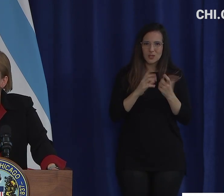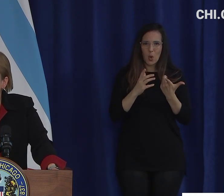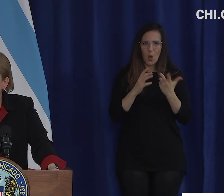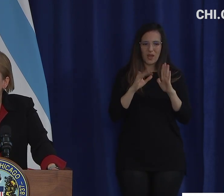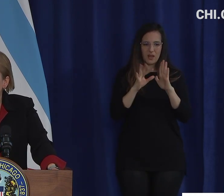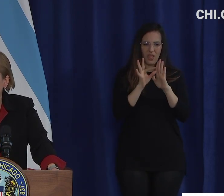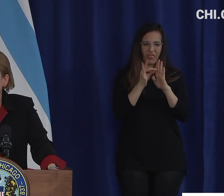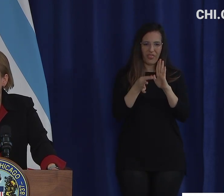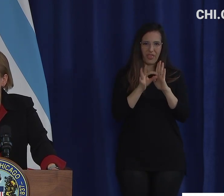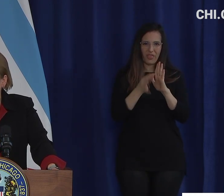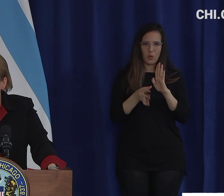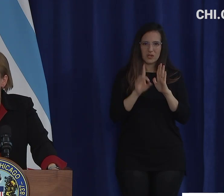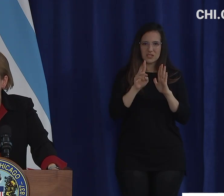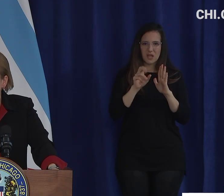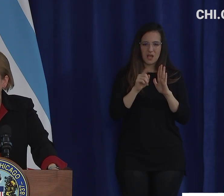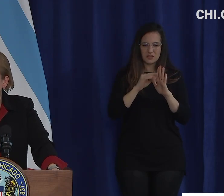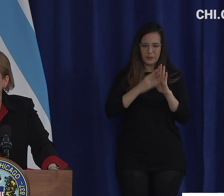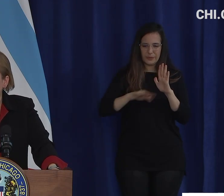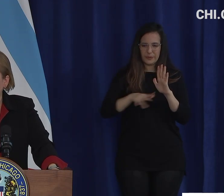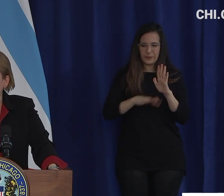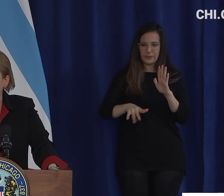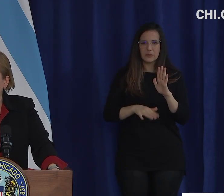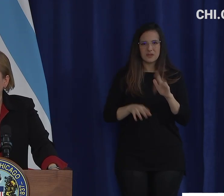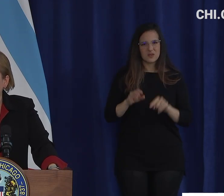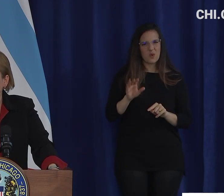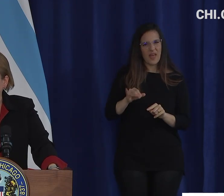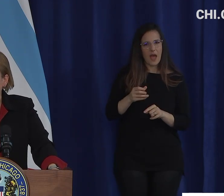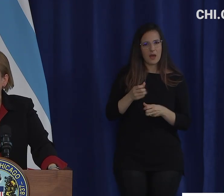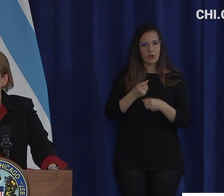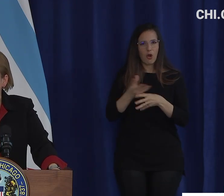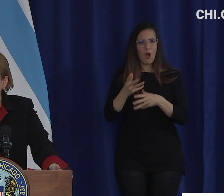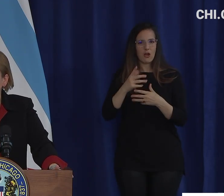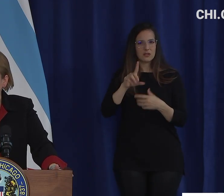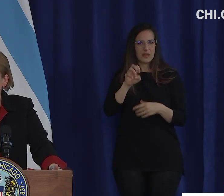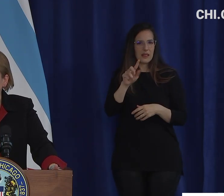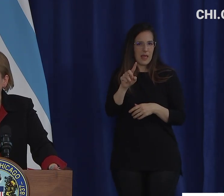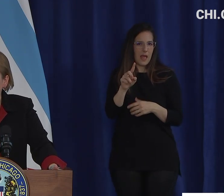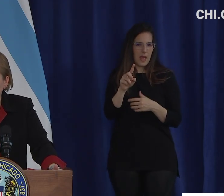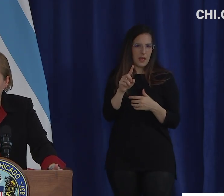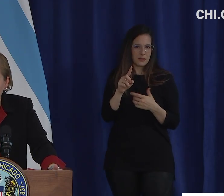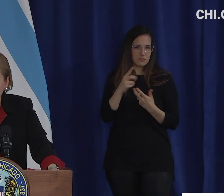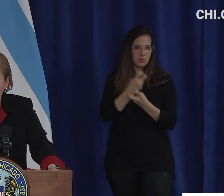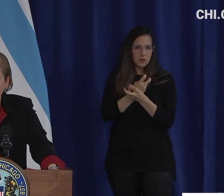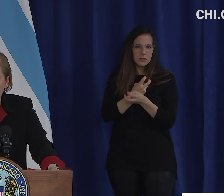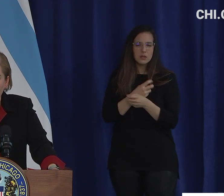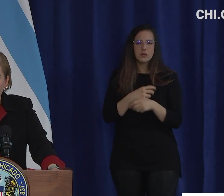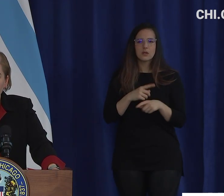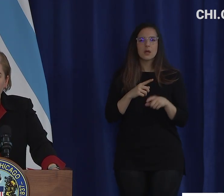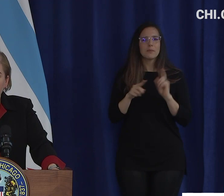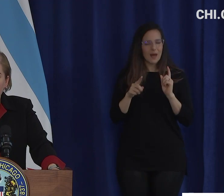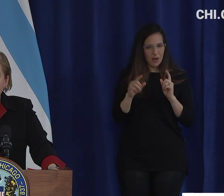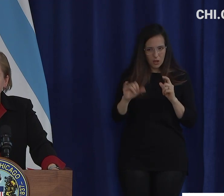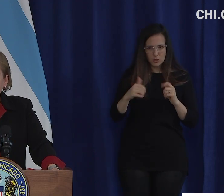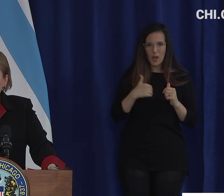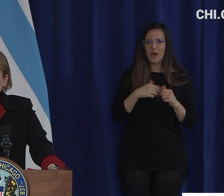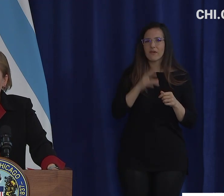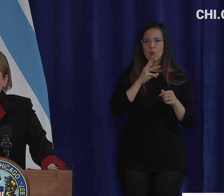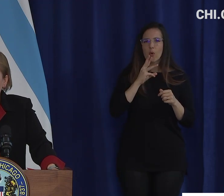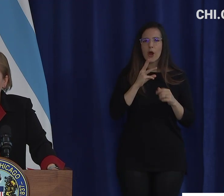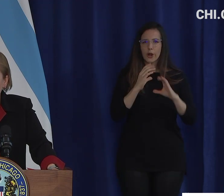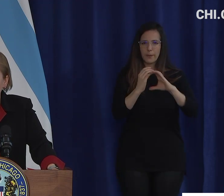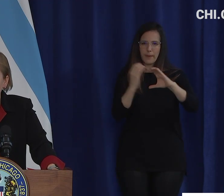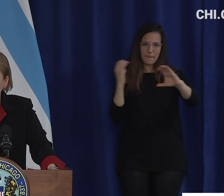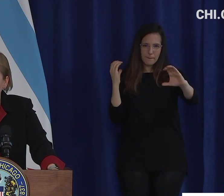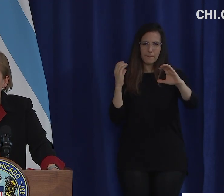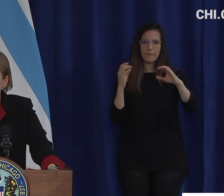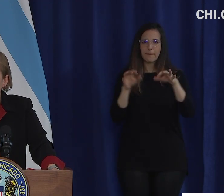testing. But we have a legacy problem of lead service lines, of these water lines,